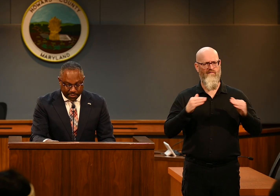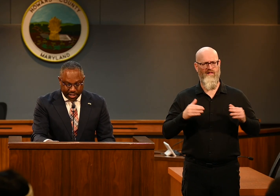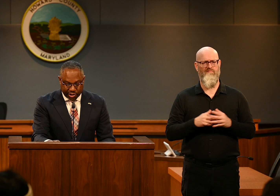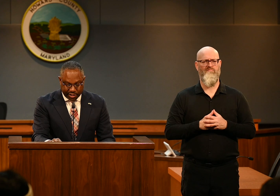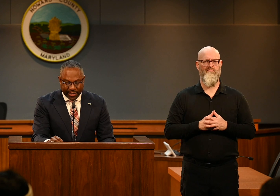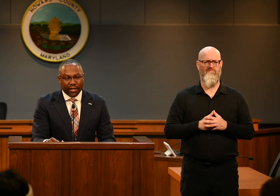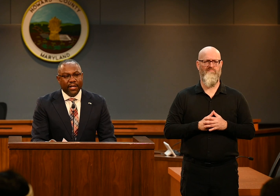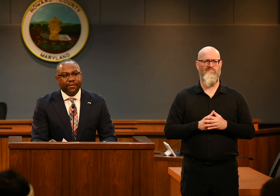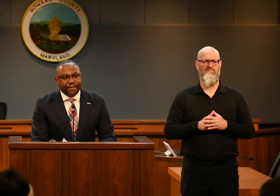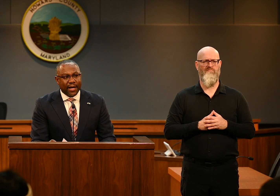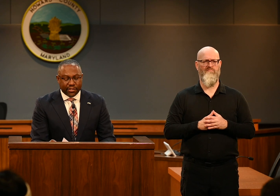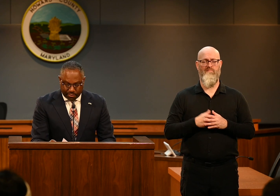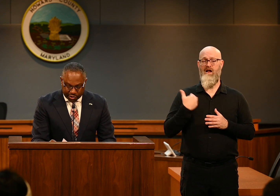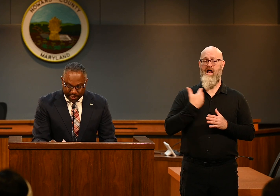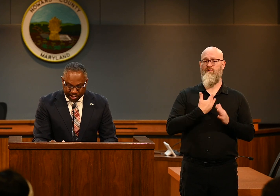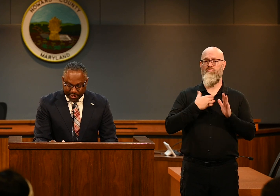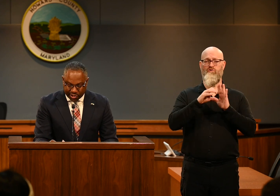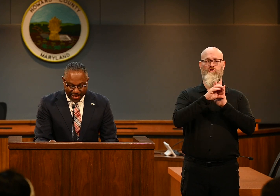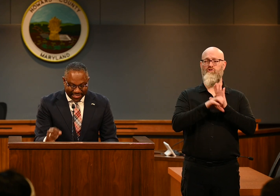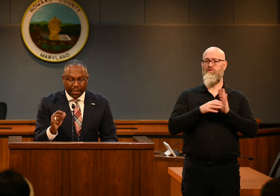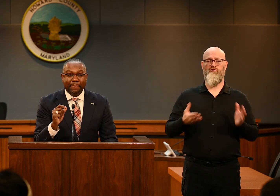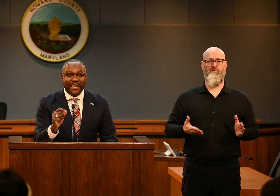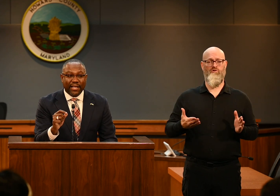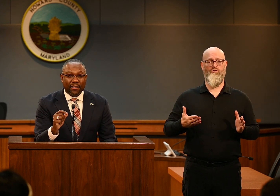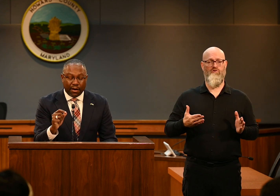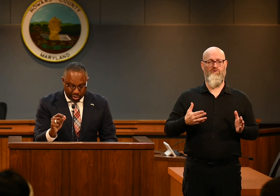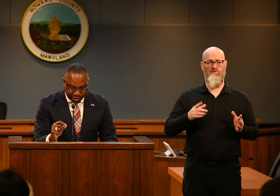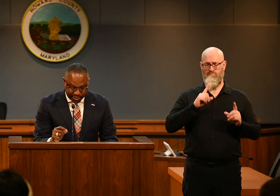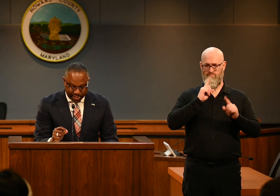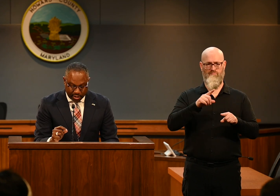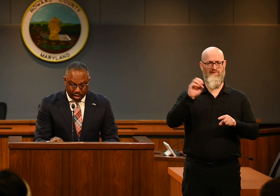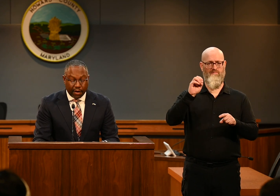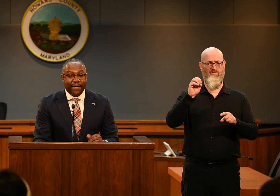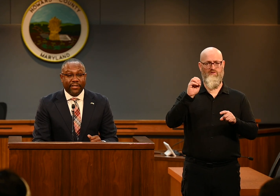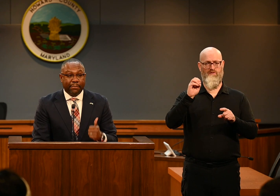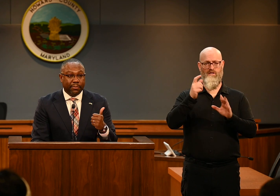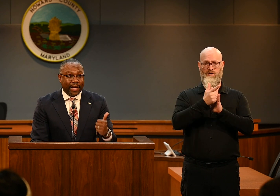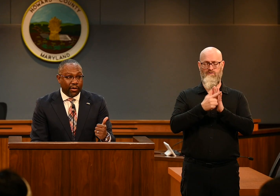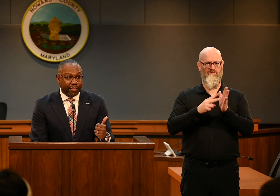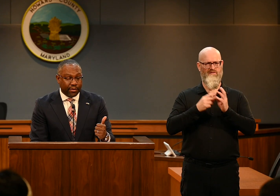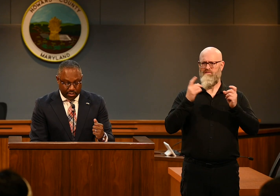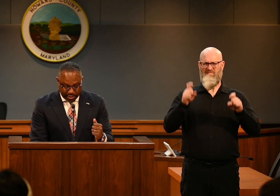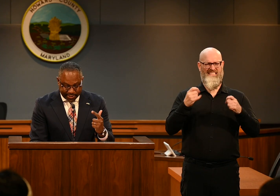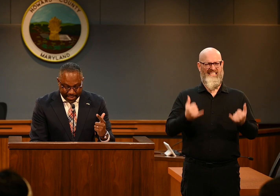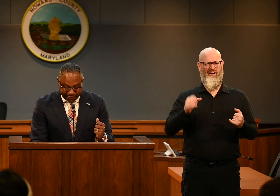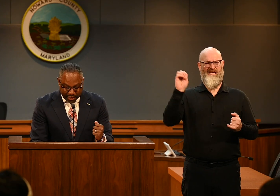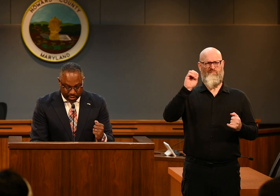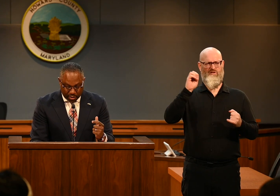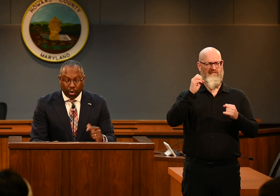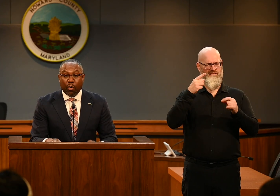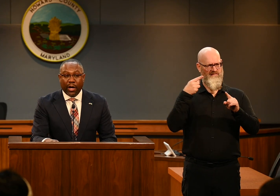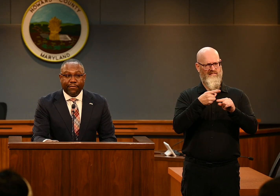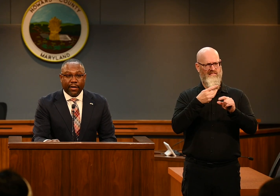209, subsection D, defines emergency legislation as an immediate emergency affecting public health,